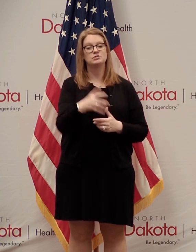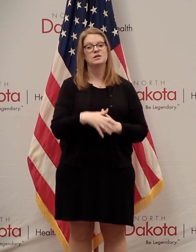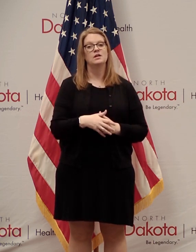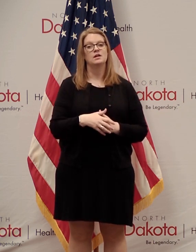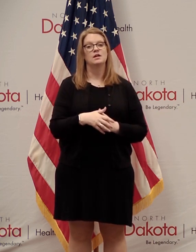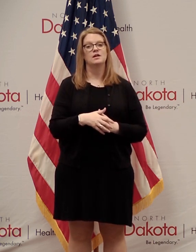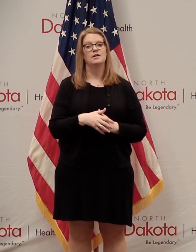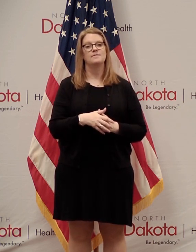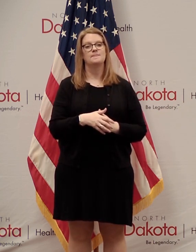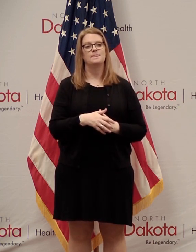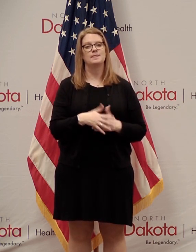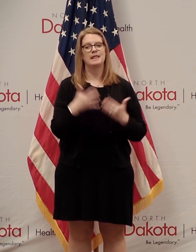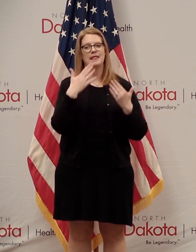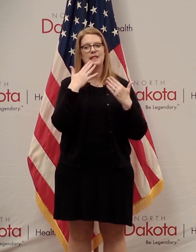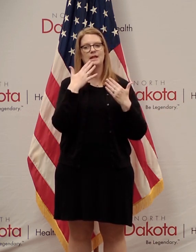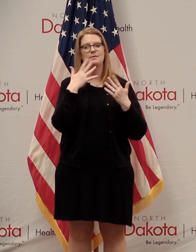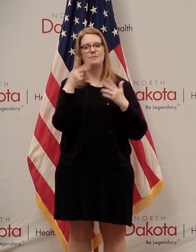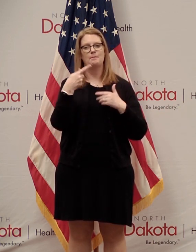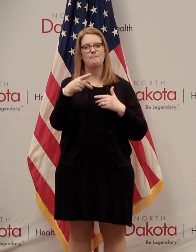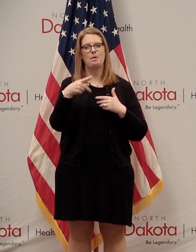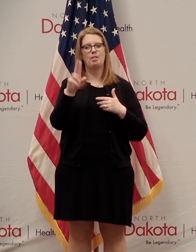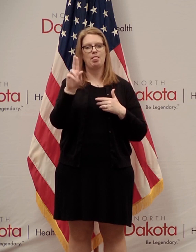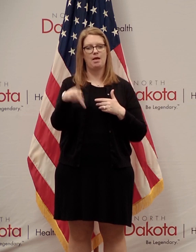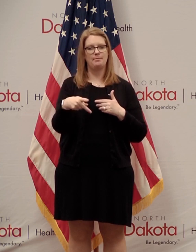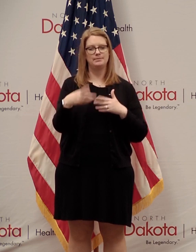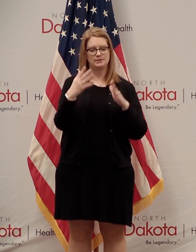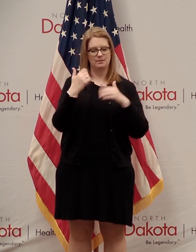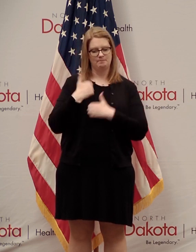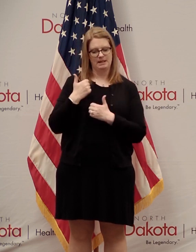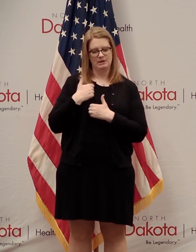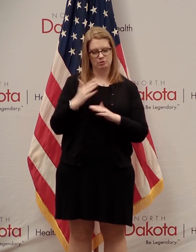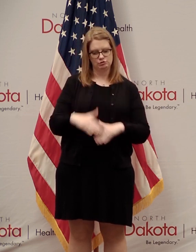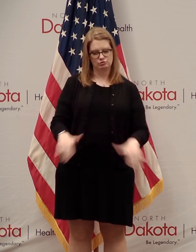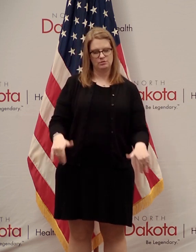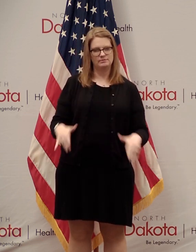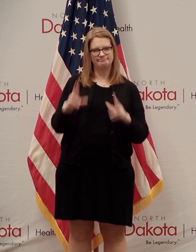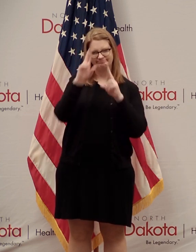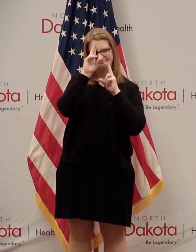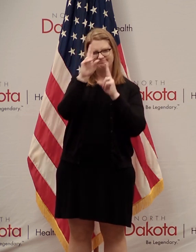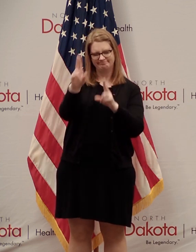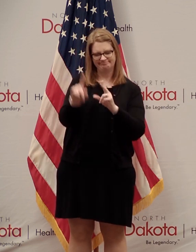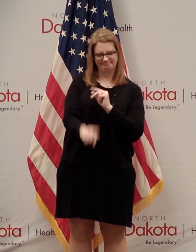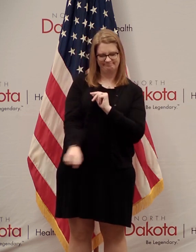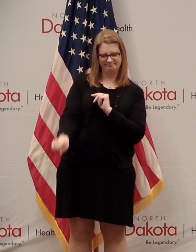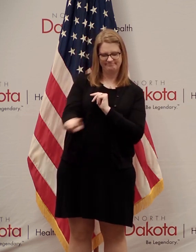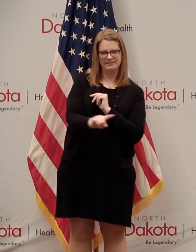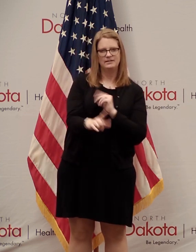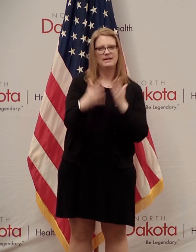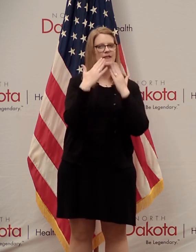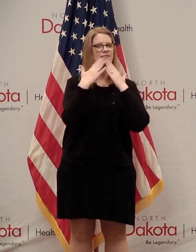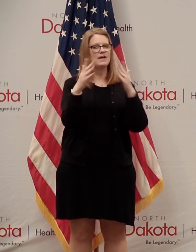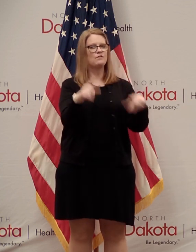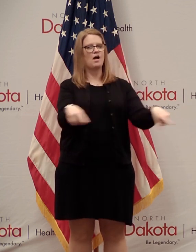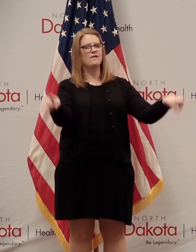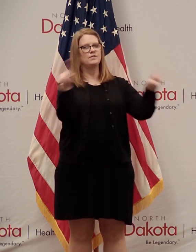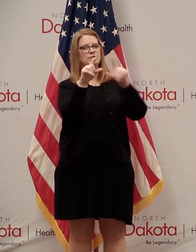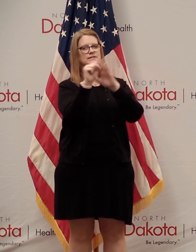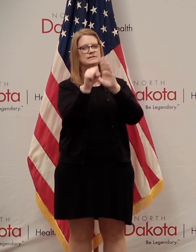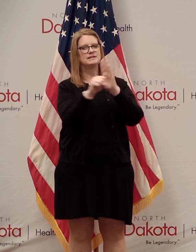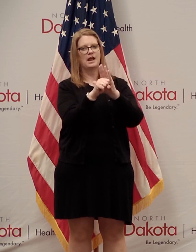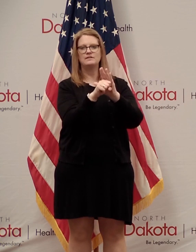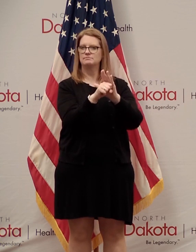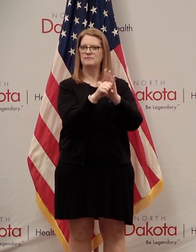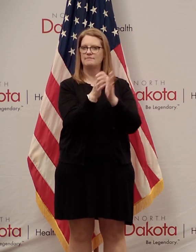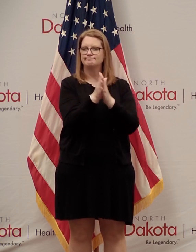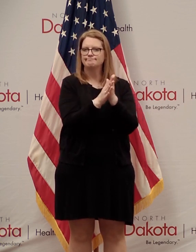for, again, shout out, purple up to all those military children. Grateful for you, and grateful to everybody in the state that's doing all the positive